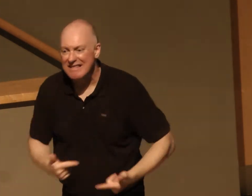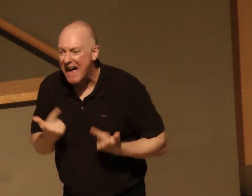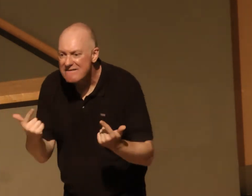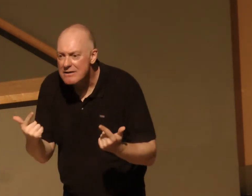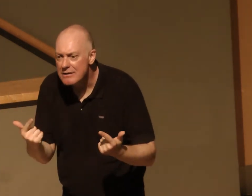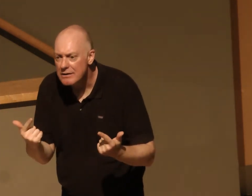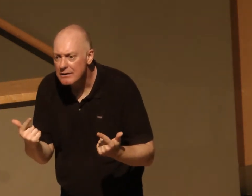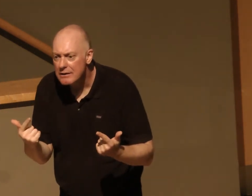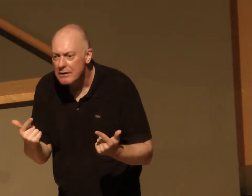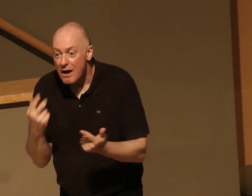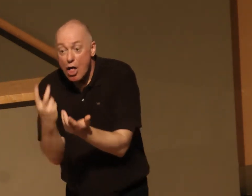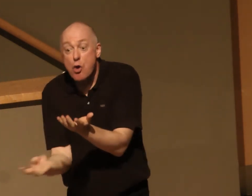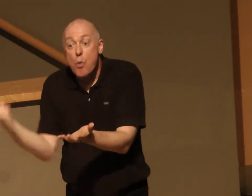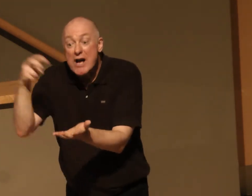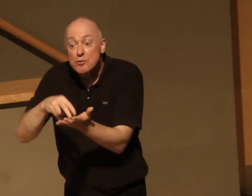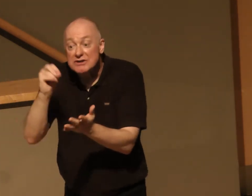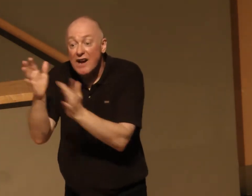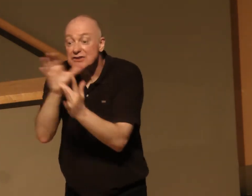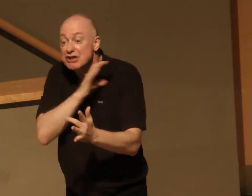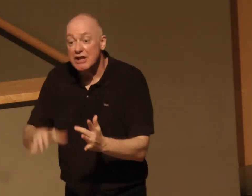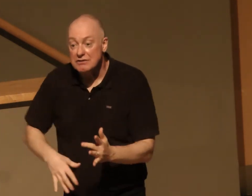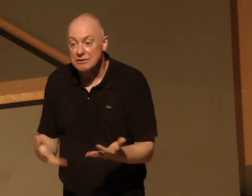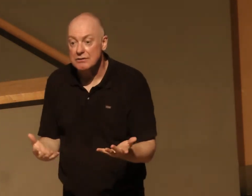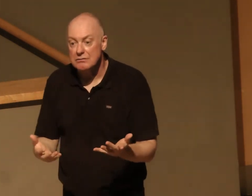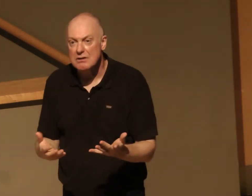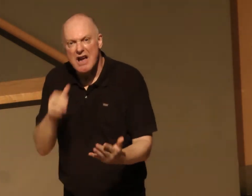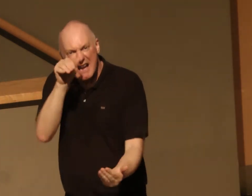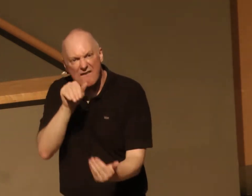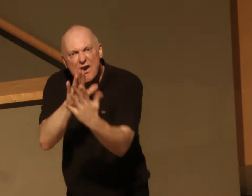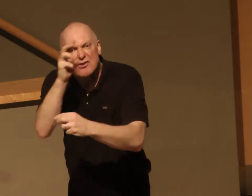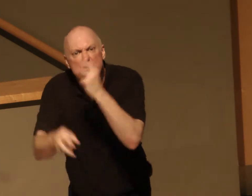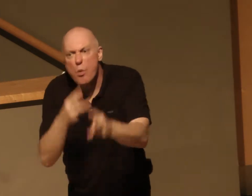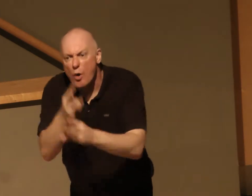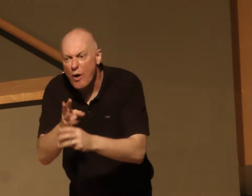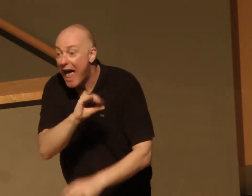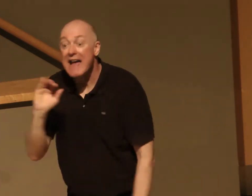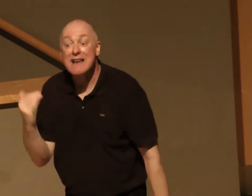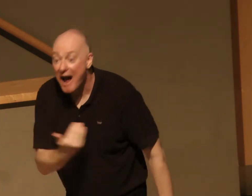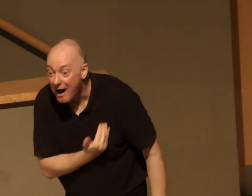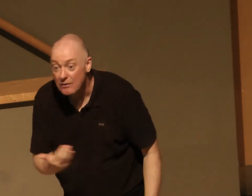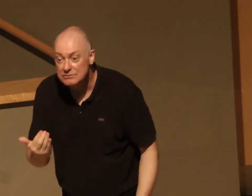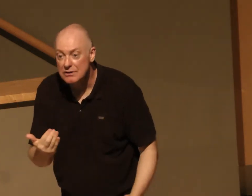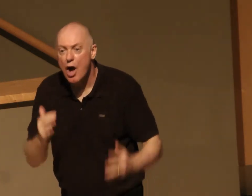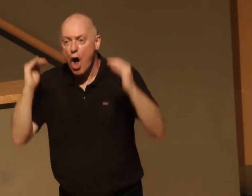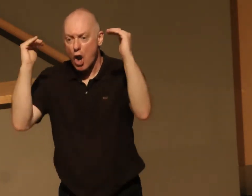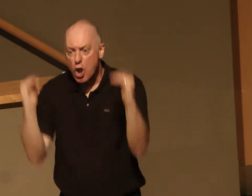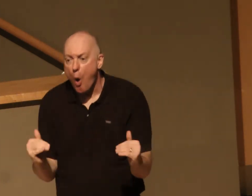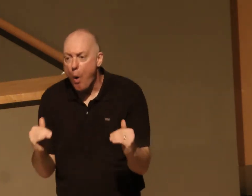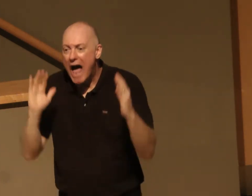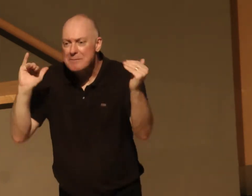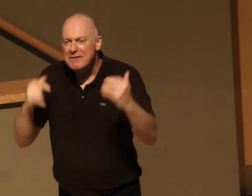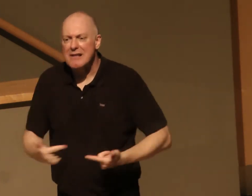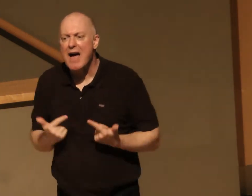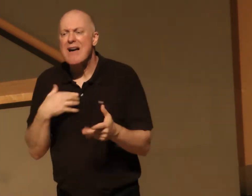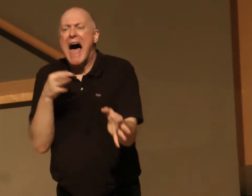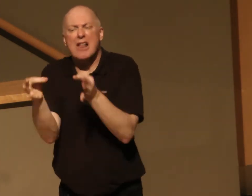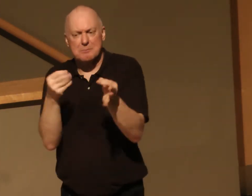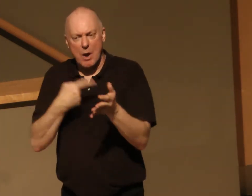The resurrection of Jesus Christ confronts the world and our low expectations of life. Let me show you what I mean by that. Notice verse 1.